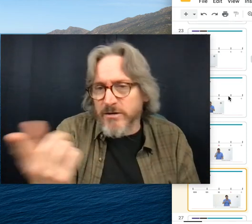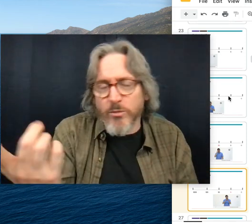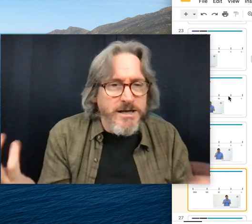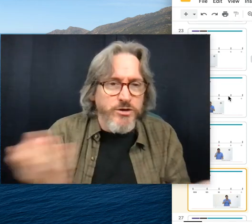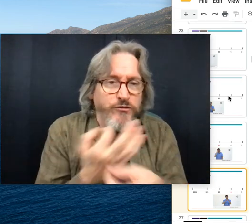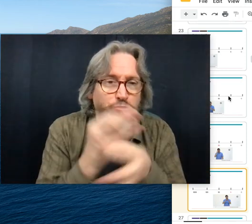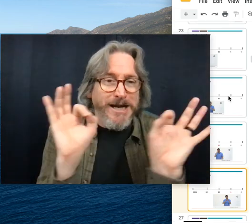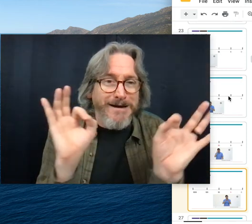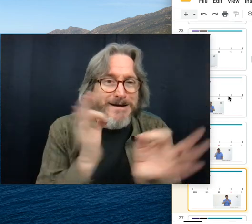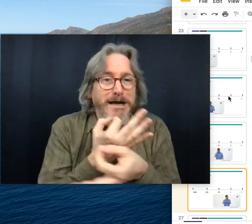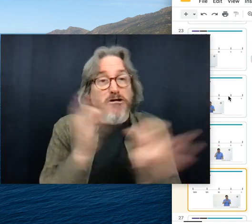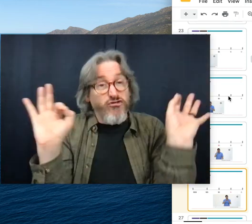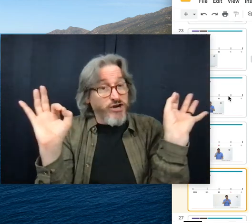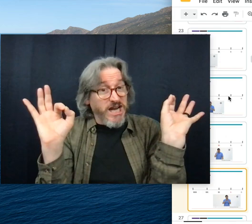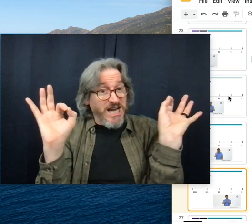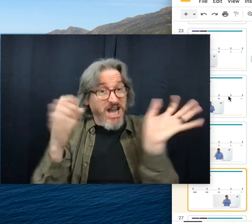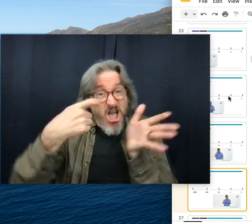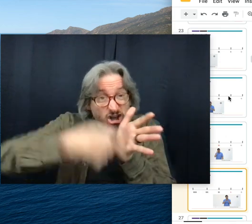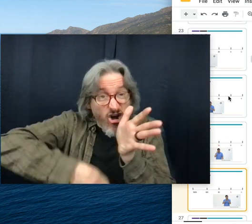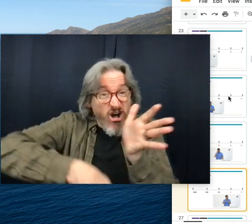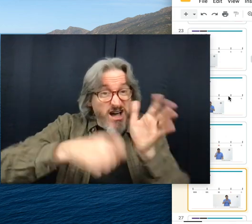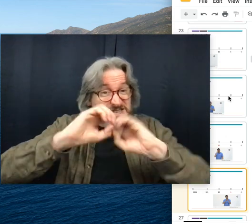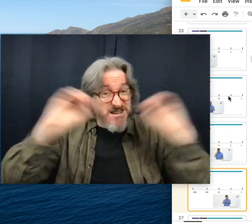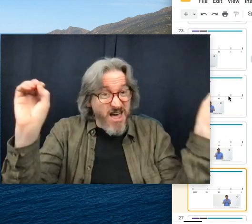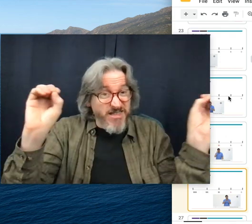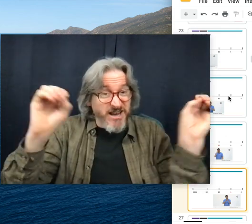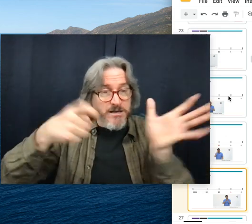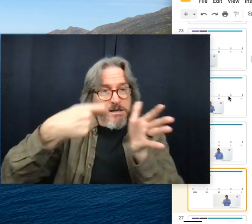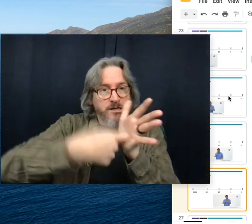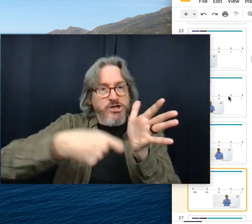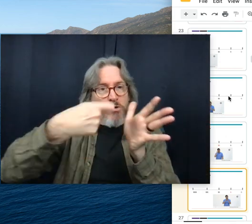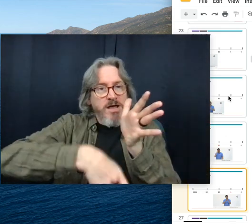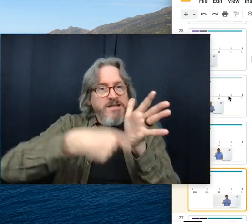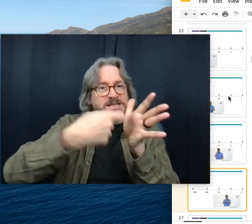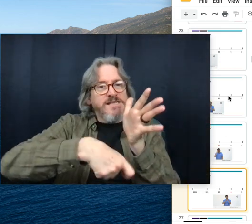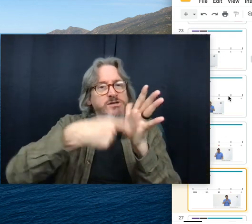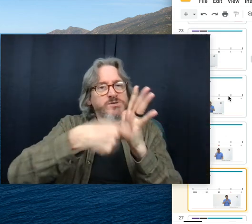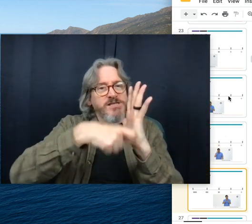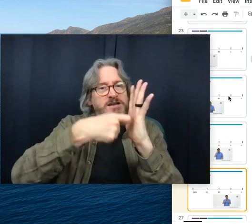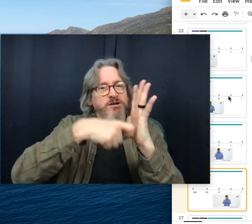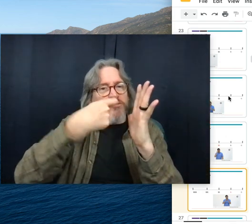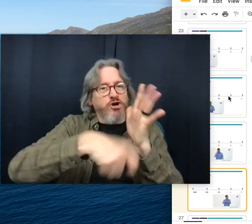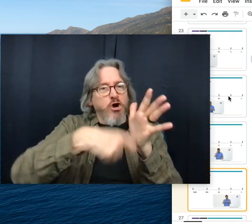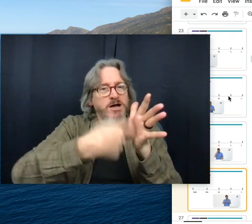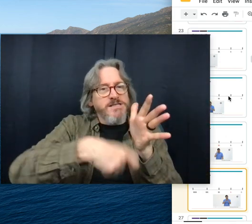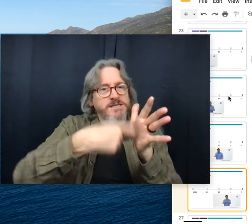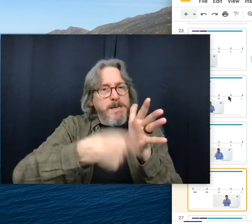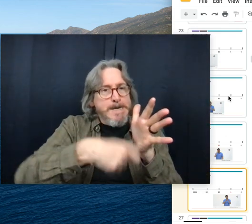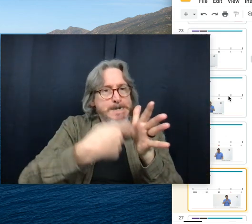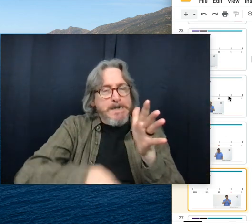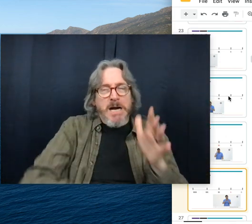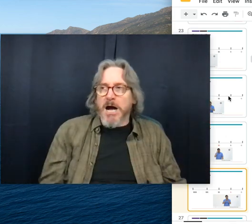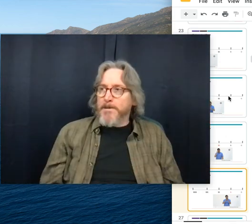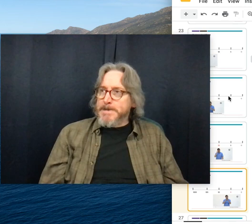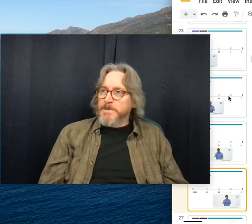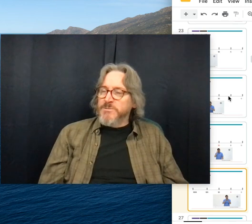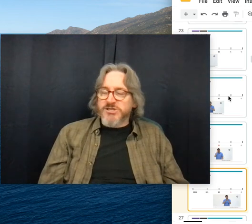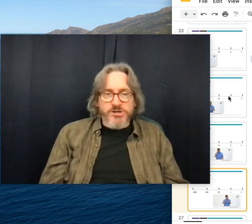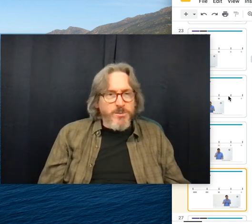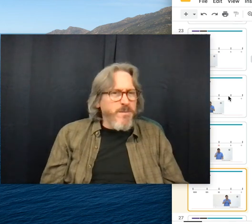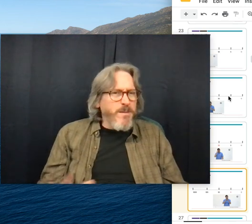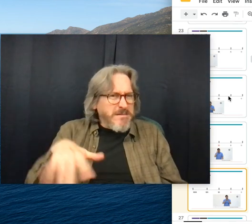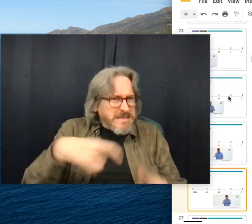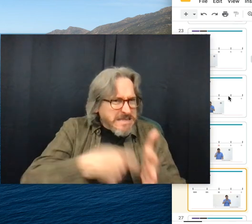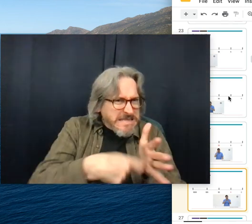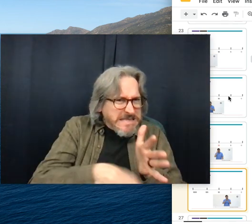cheap. And then we didn't do free, cost, nothing. So this is also a sign for cost.